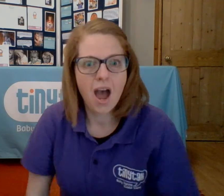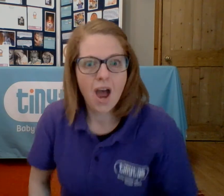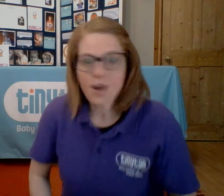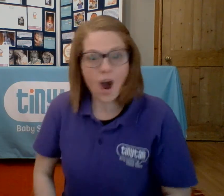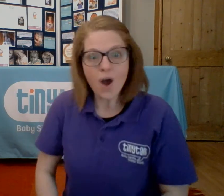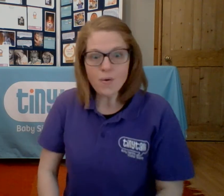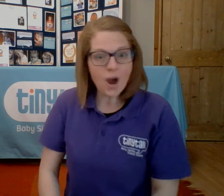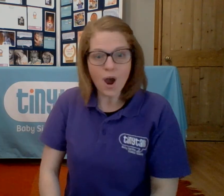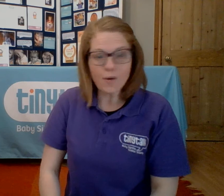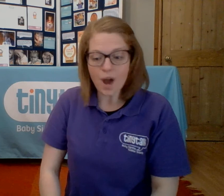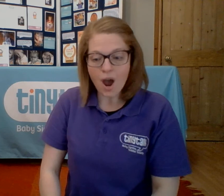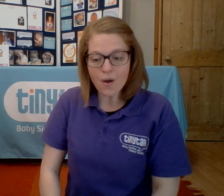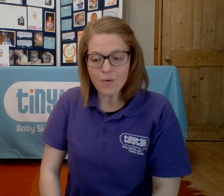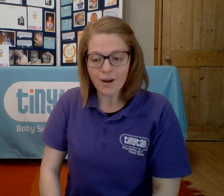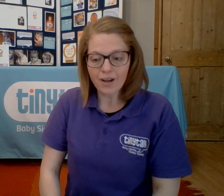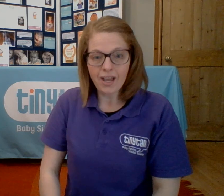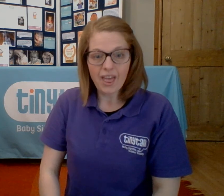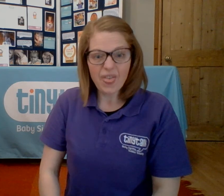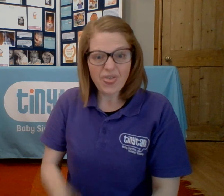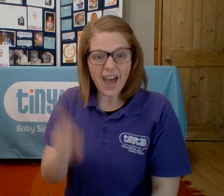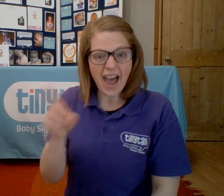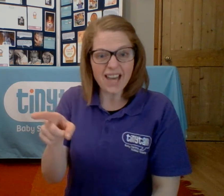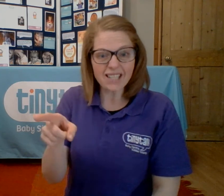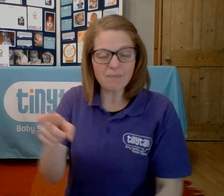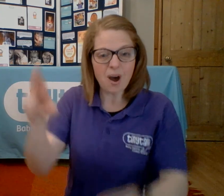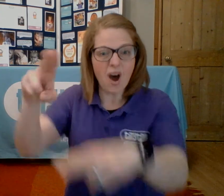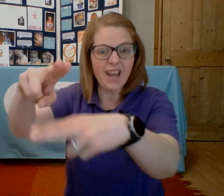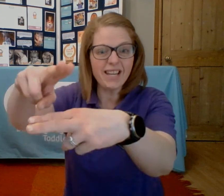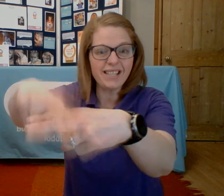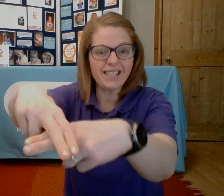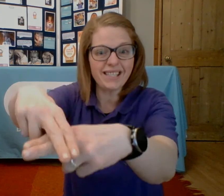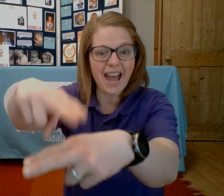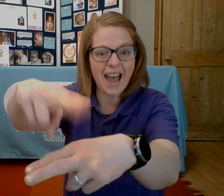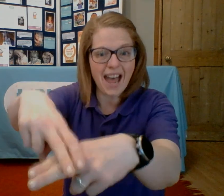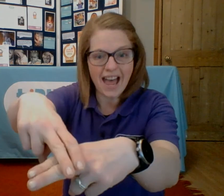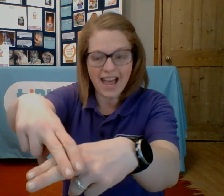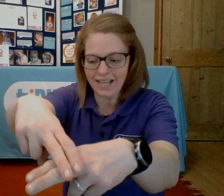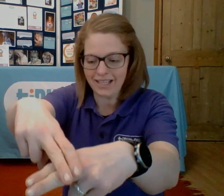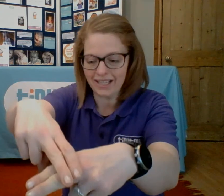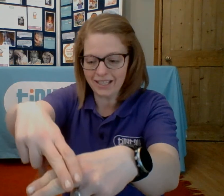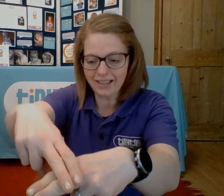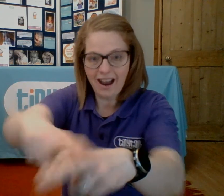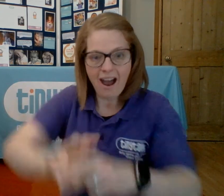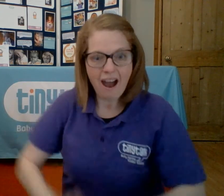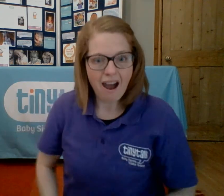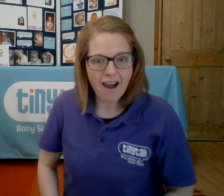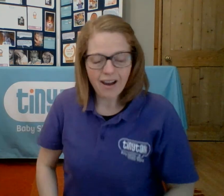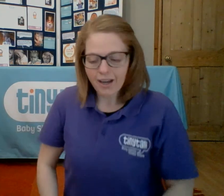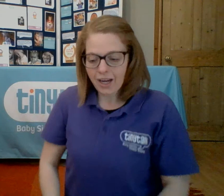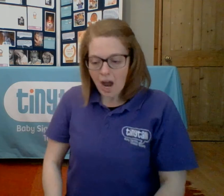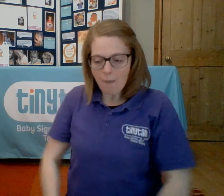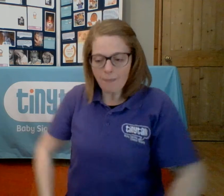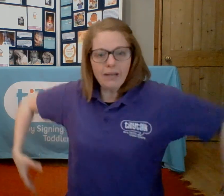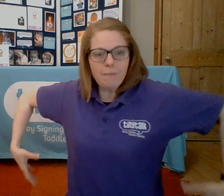No, no, no! That's my dad! Come, little